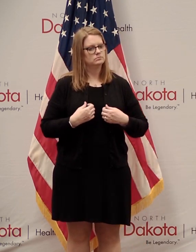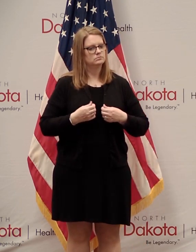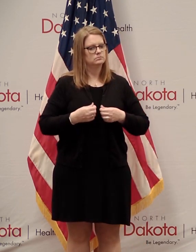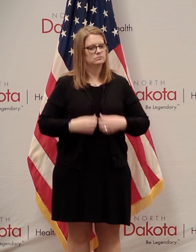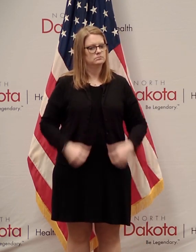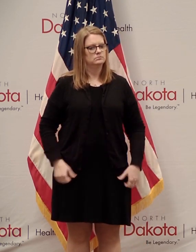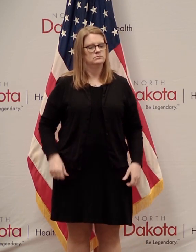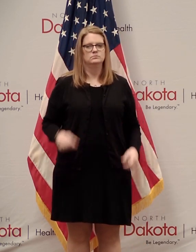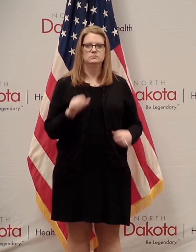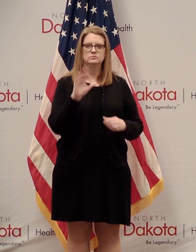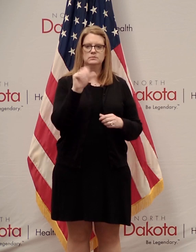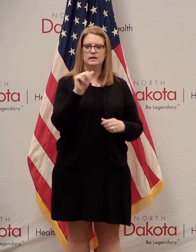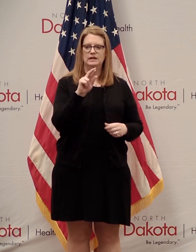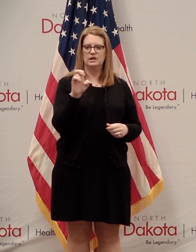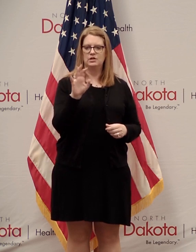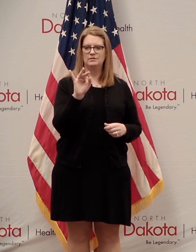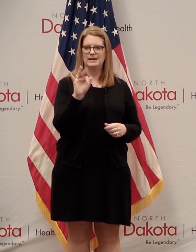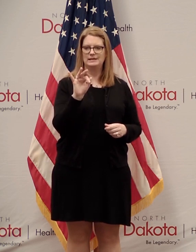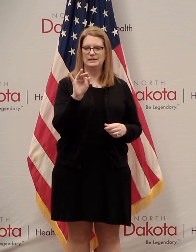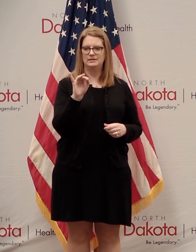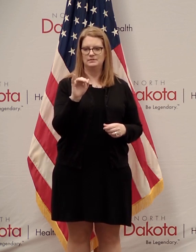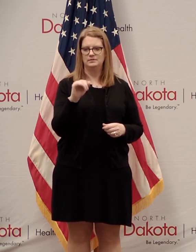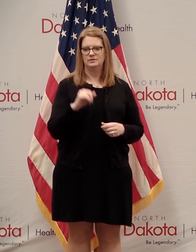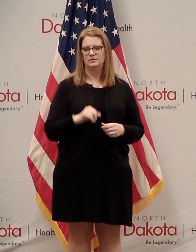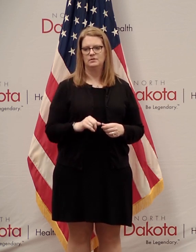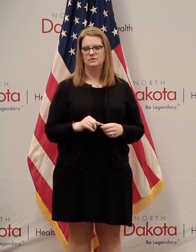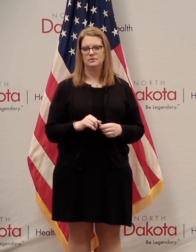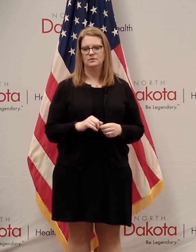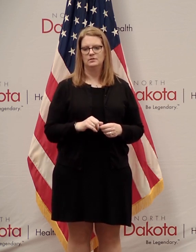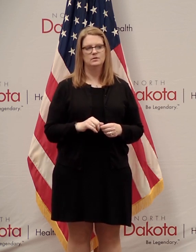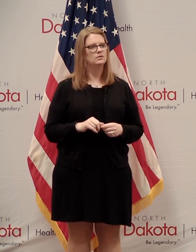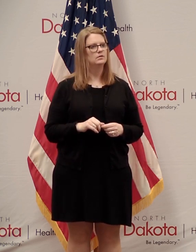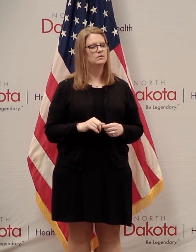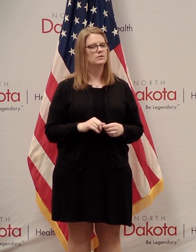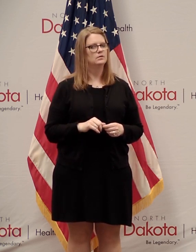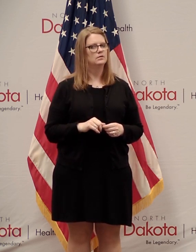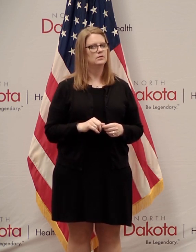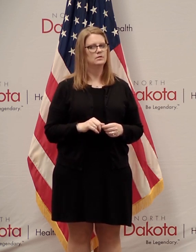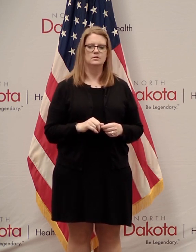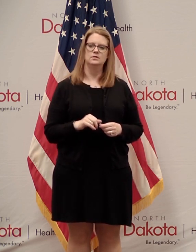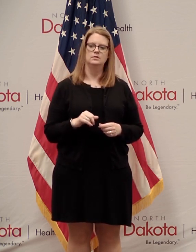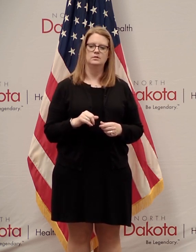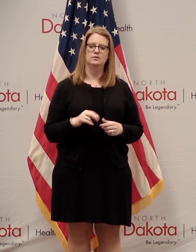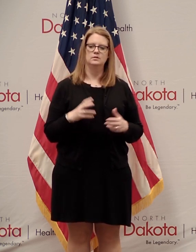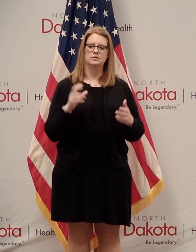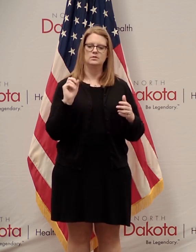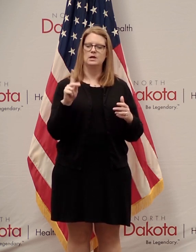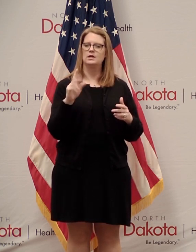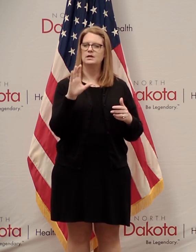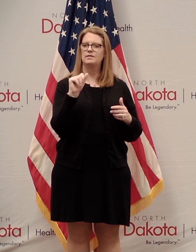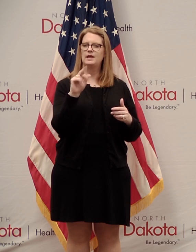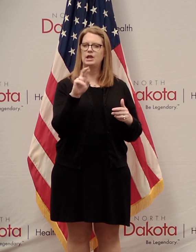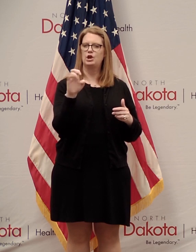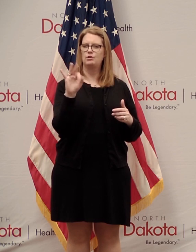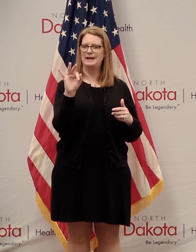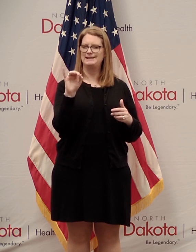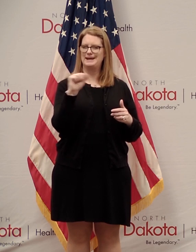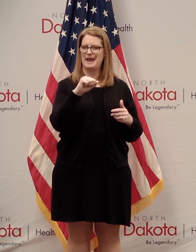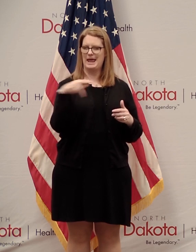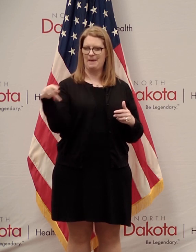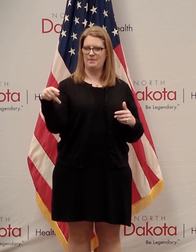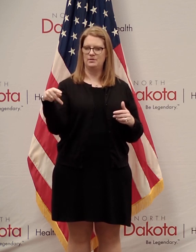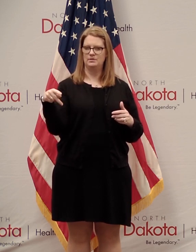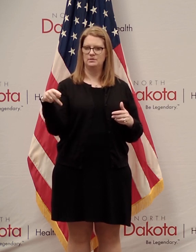going to be Care 19, I believe, and but as we maybe as a setup to that, we can talk a little bit about